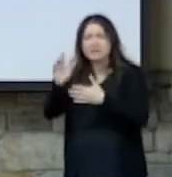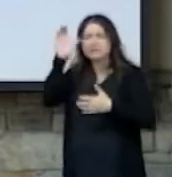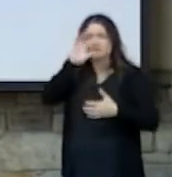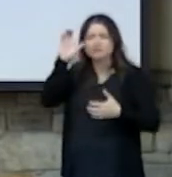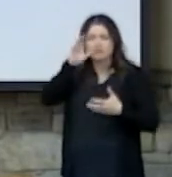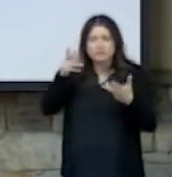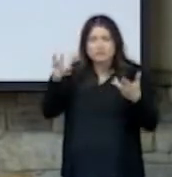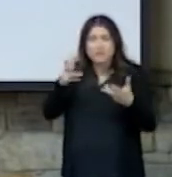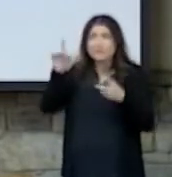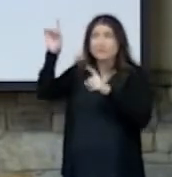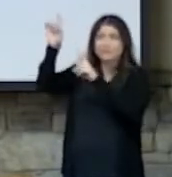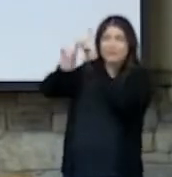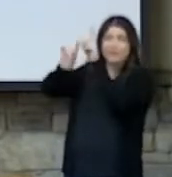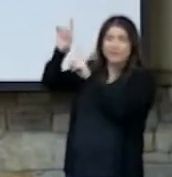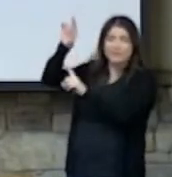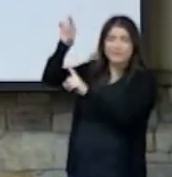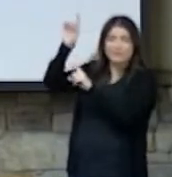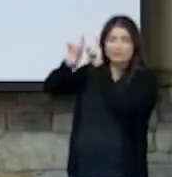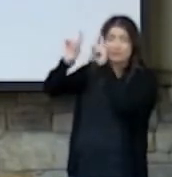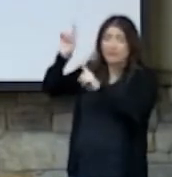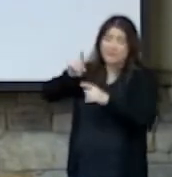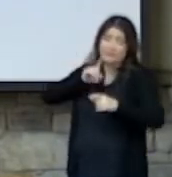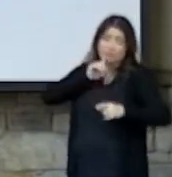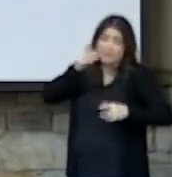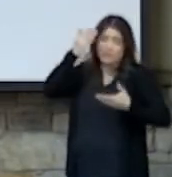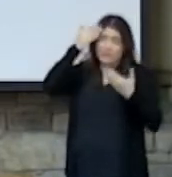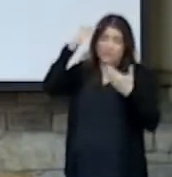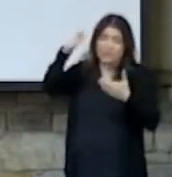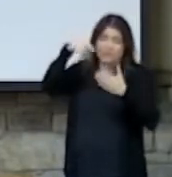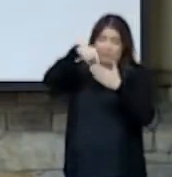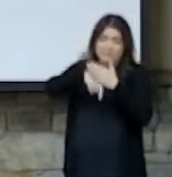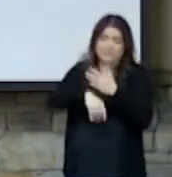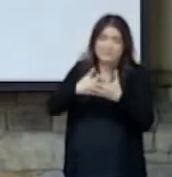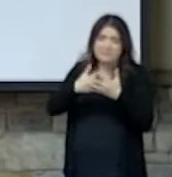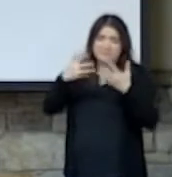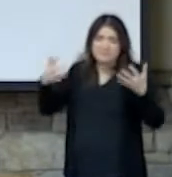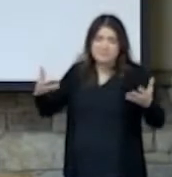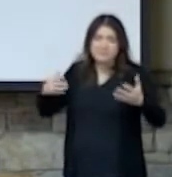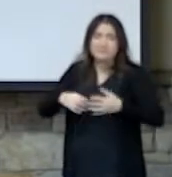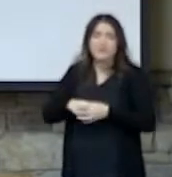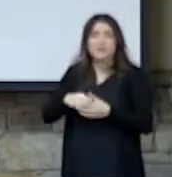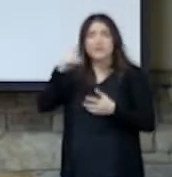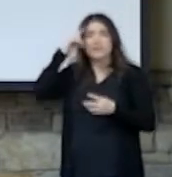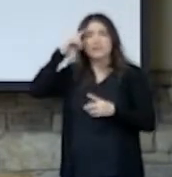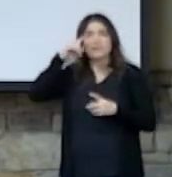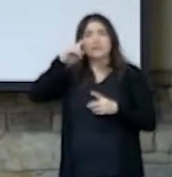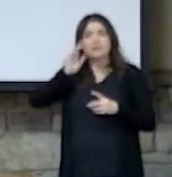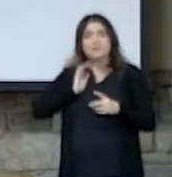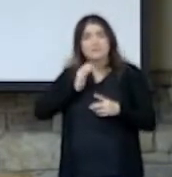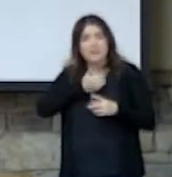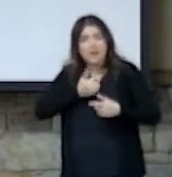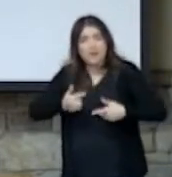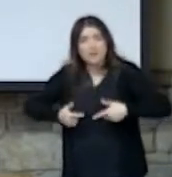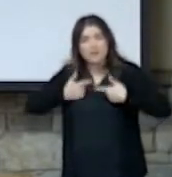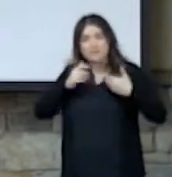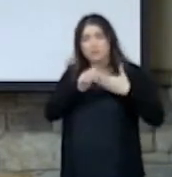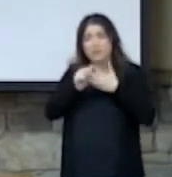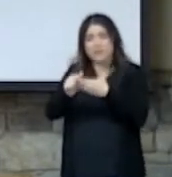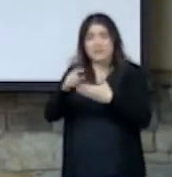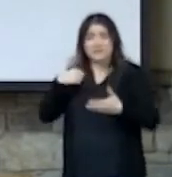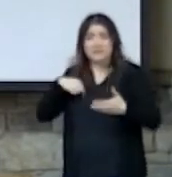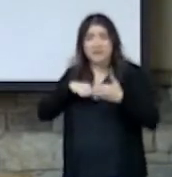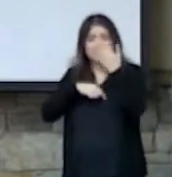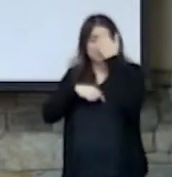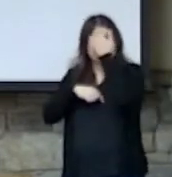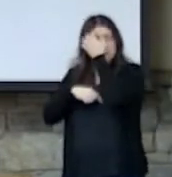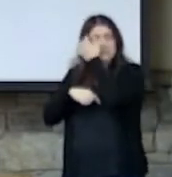star. Star that we don't know much about. When we think about our lives and what leads us, what